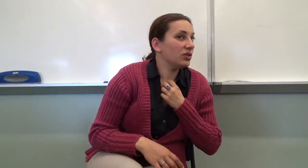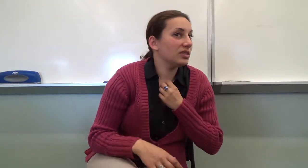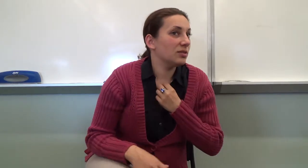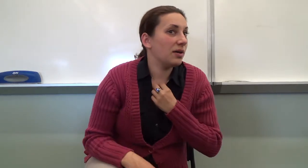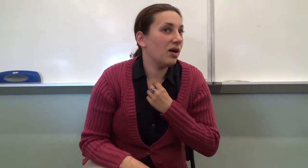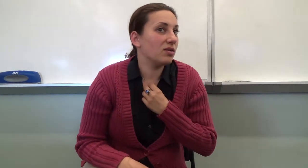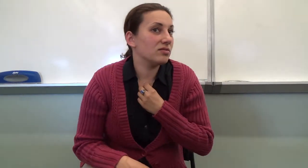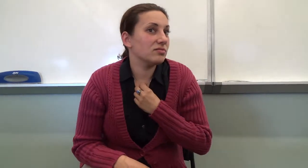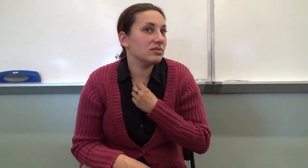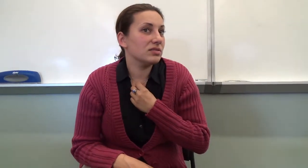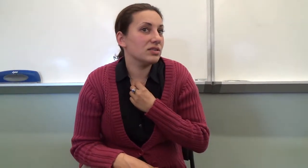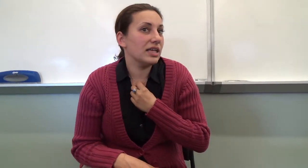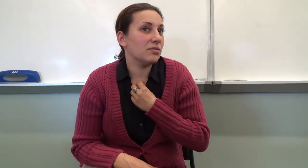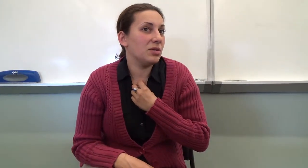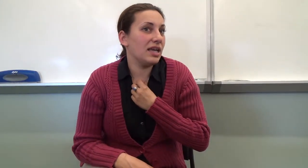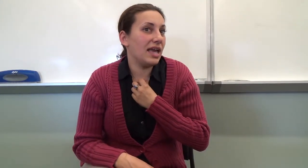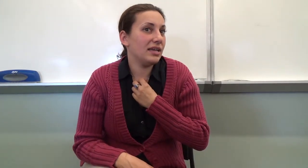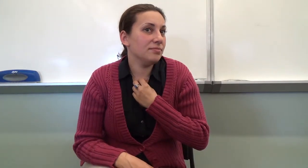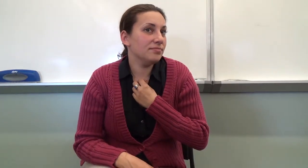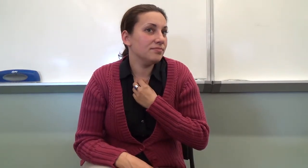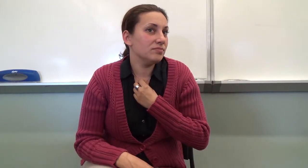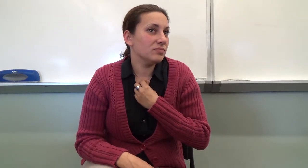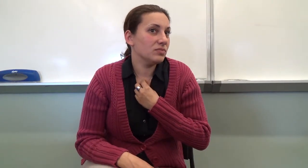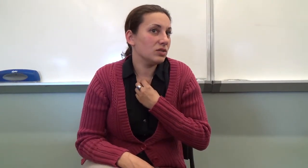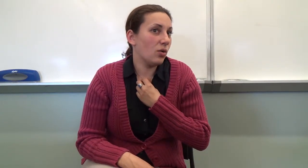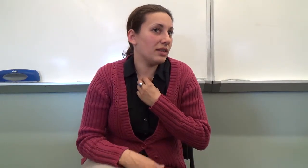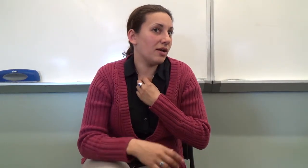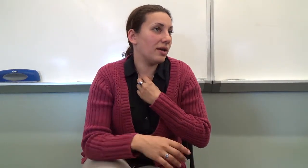curious about, like, BA going that way.